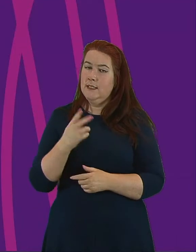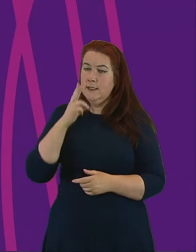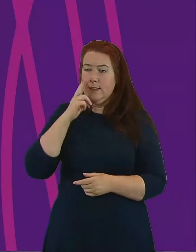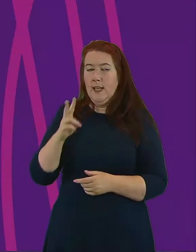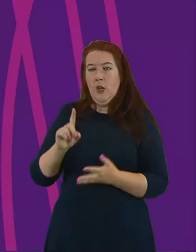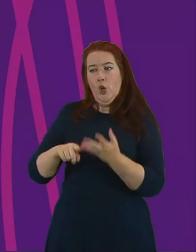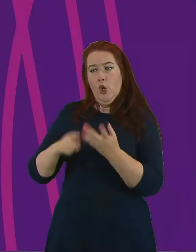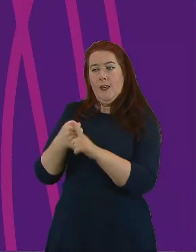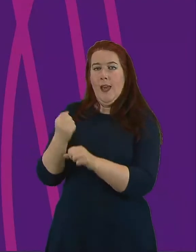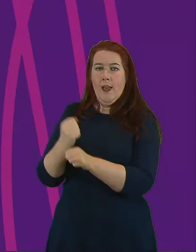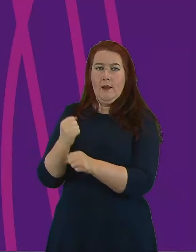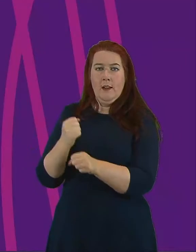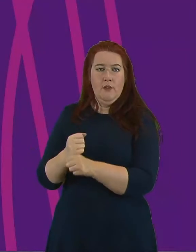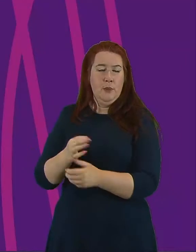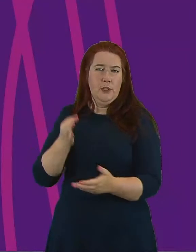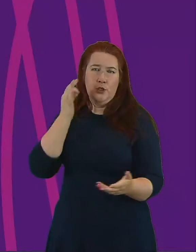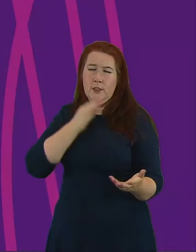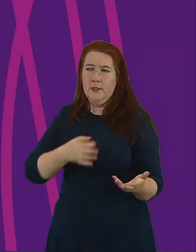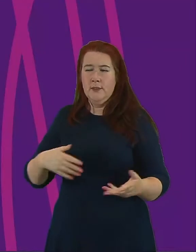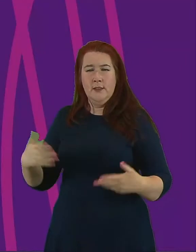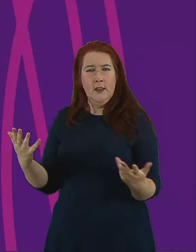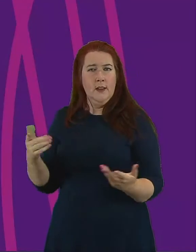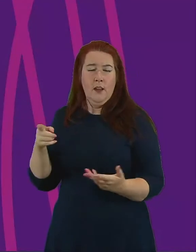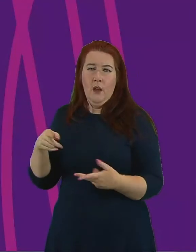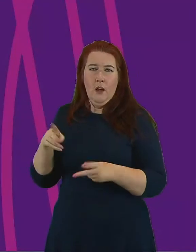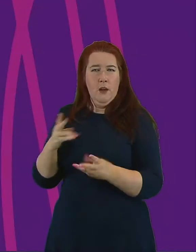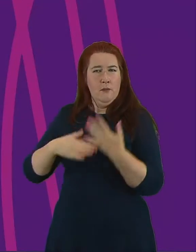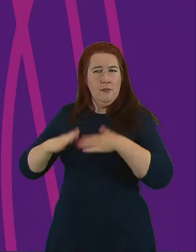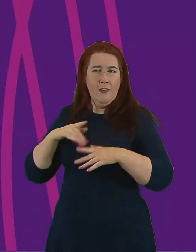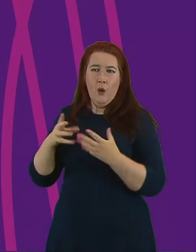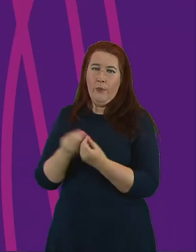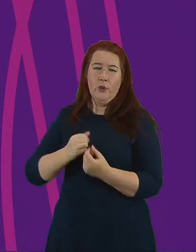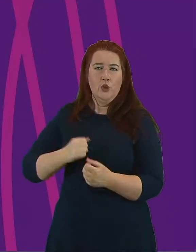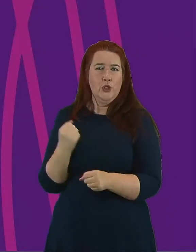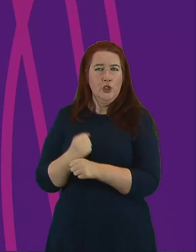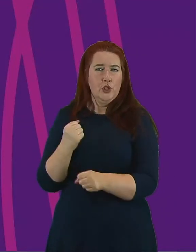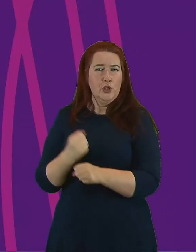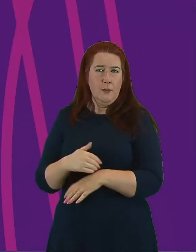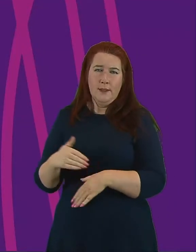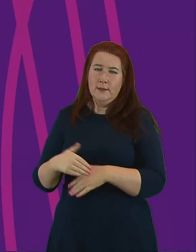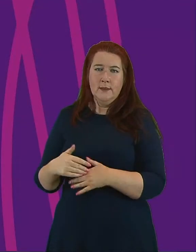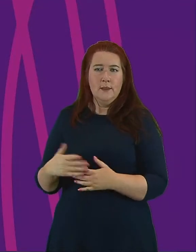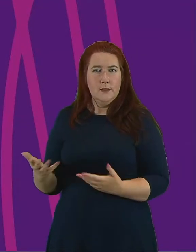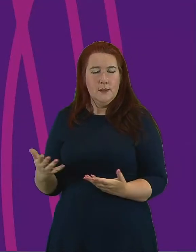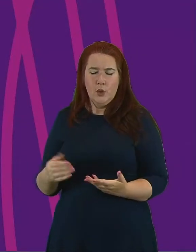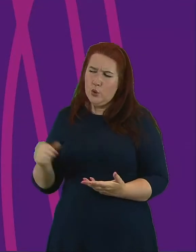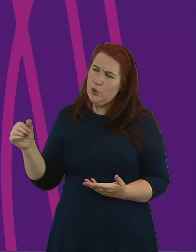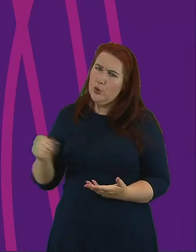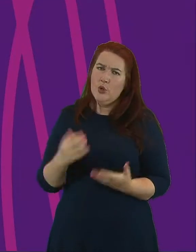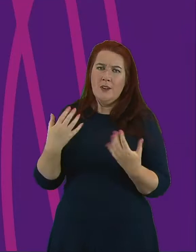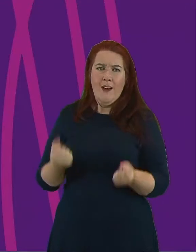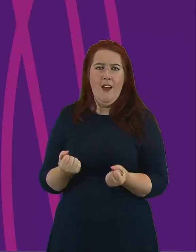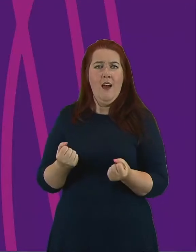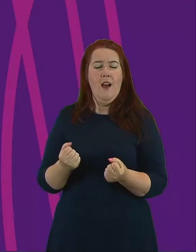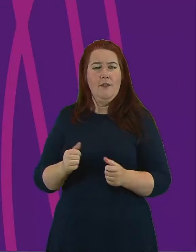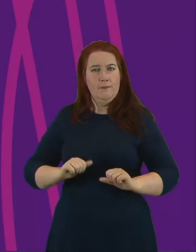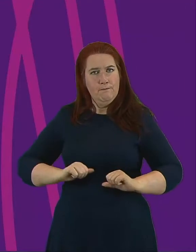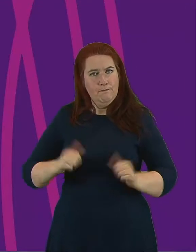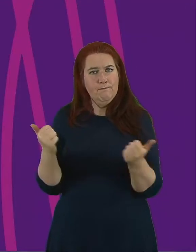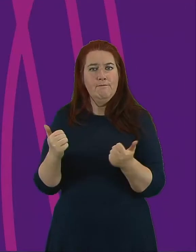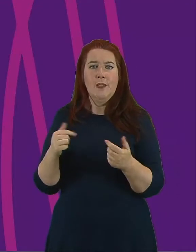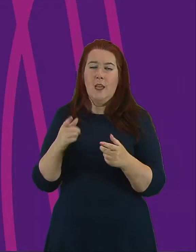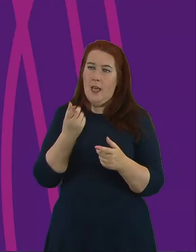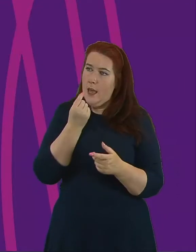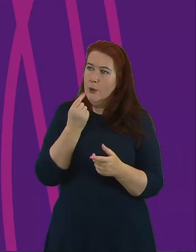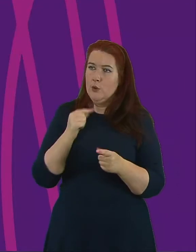be cack-handed in its relationship with the Scottish government. Surely what we need is an effective dispute resolution procedure